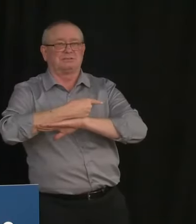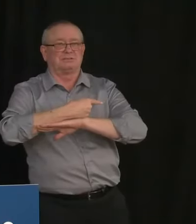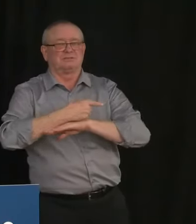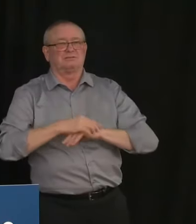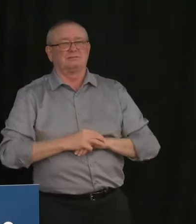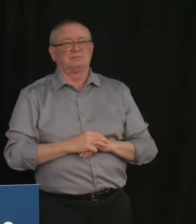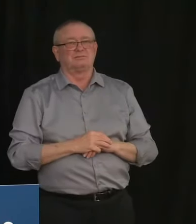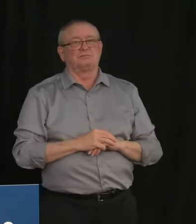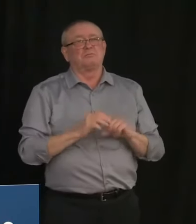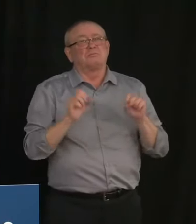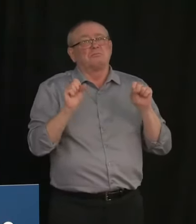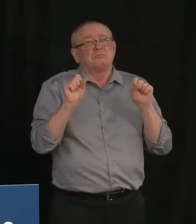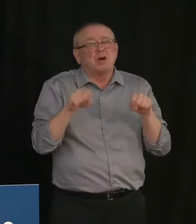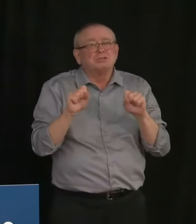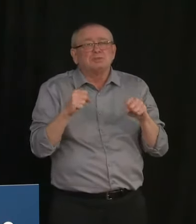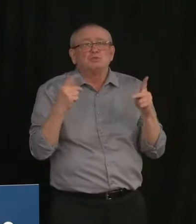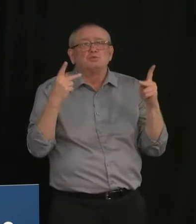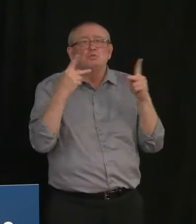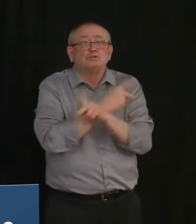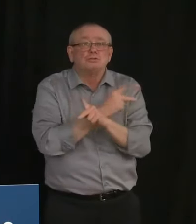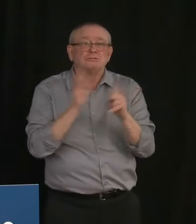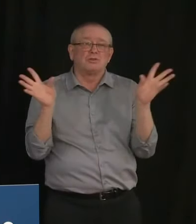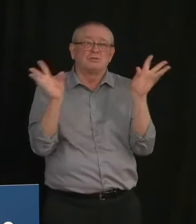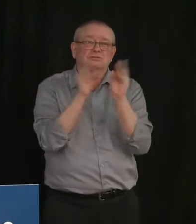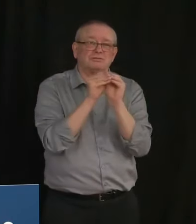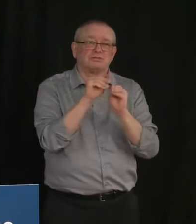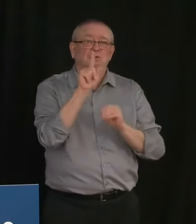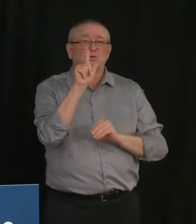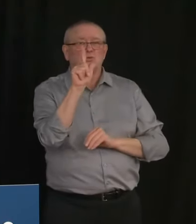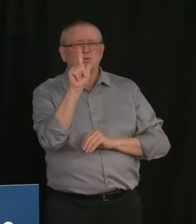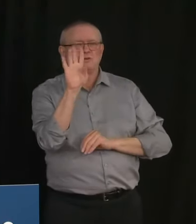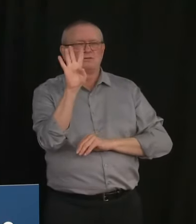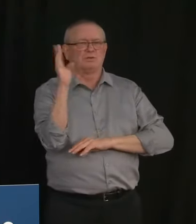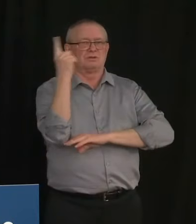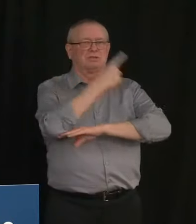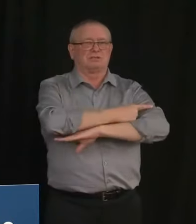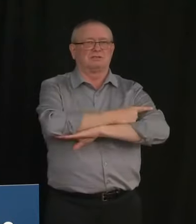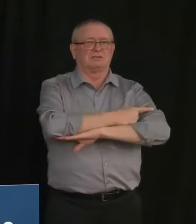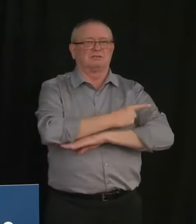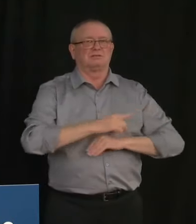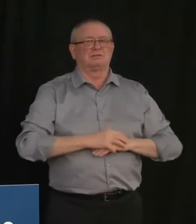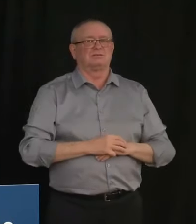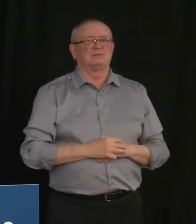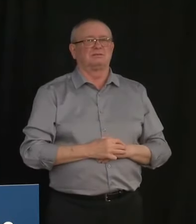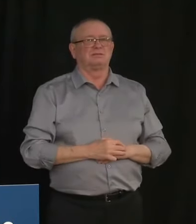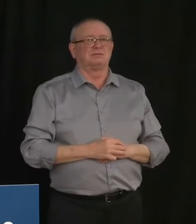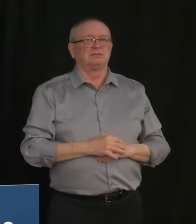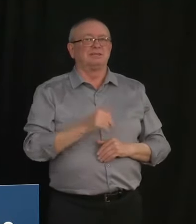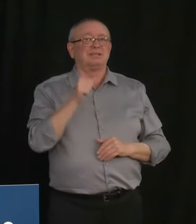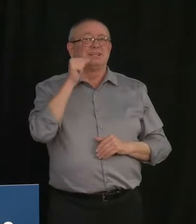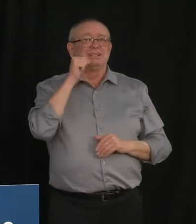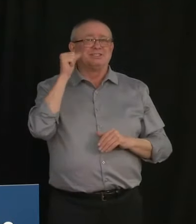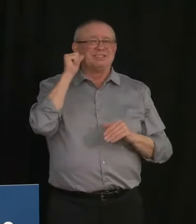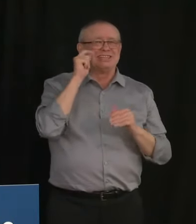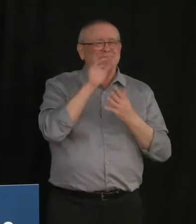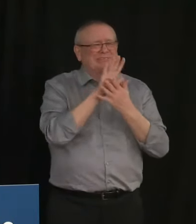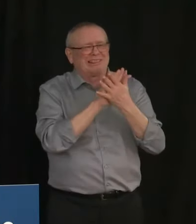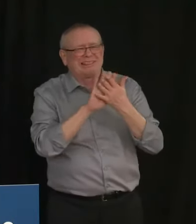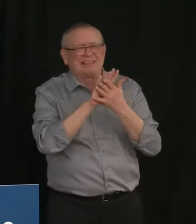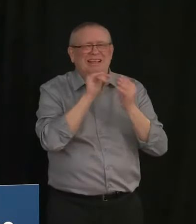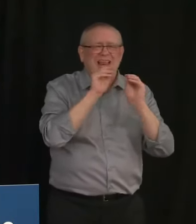maximum potential required period for contacts to remain in the home. I am sorry for any confusion this may have caused. We